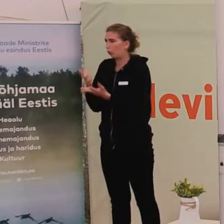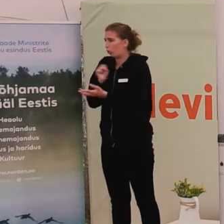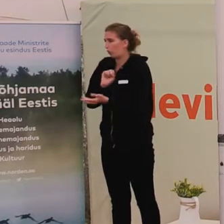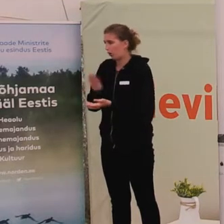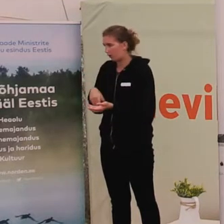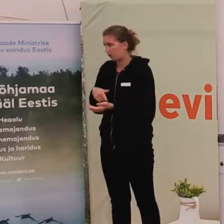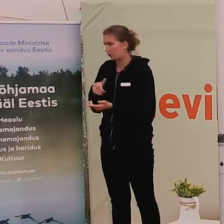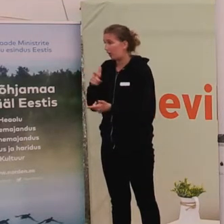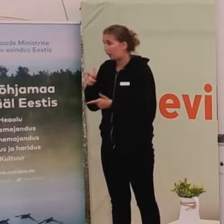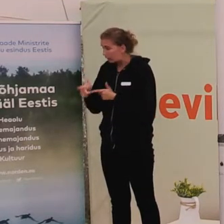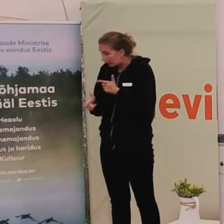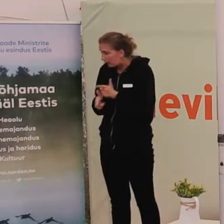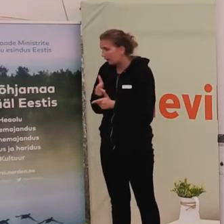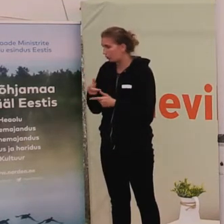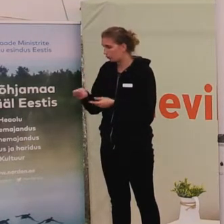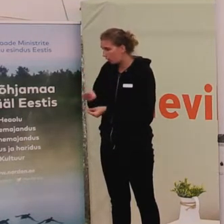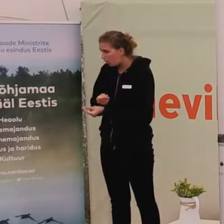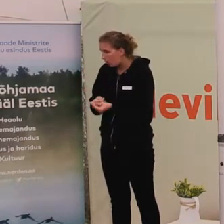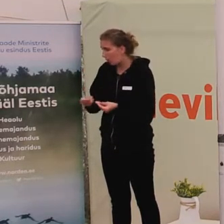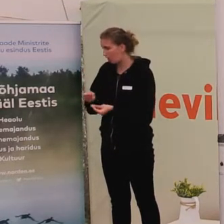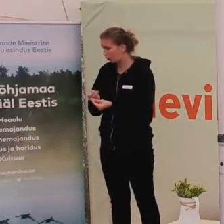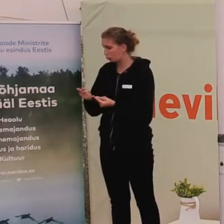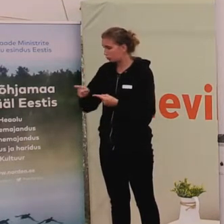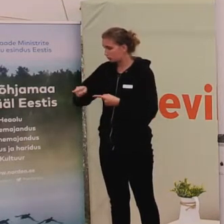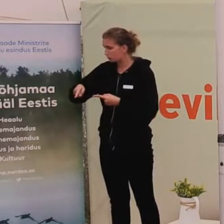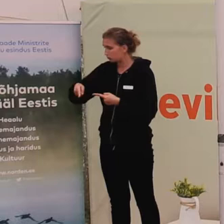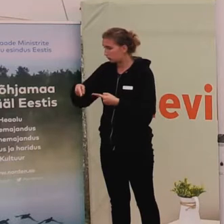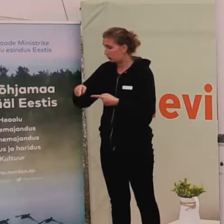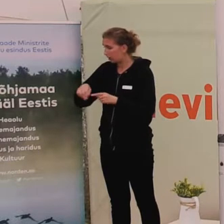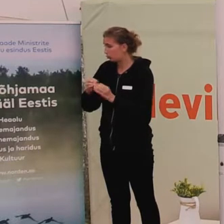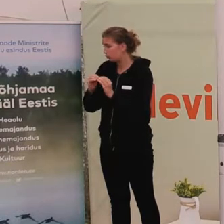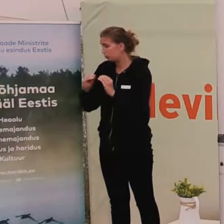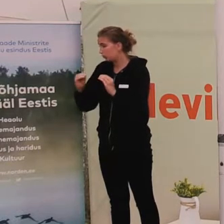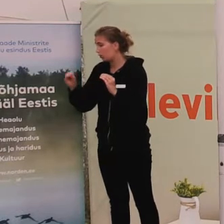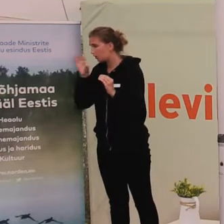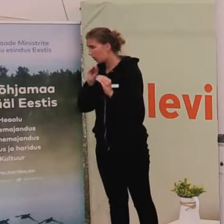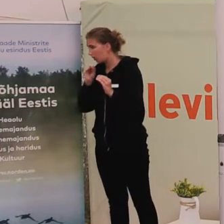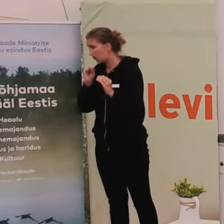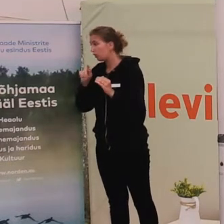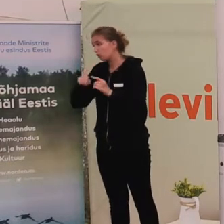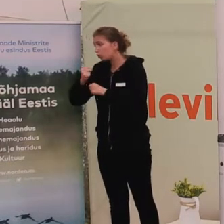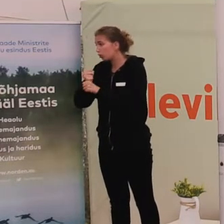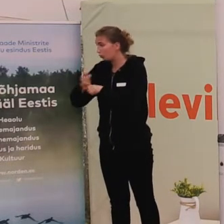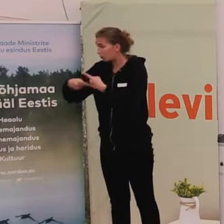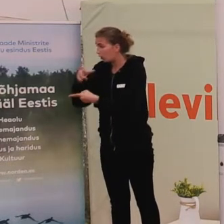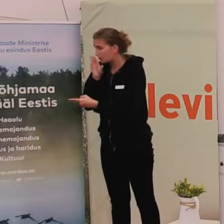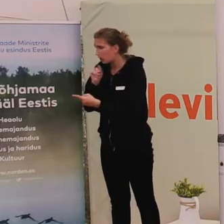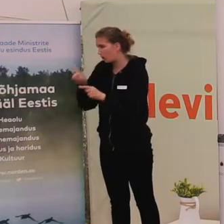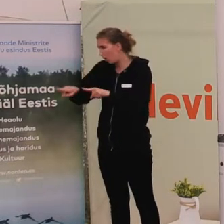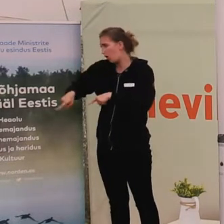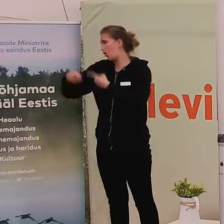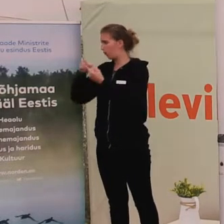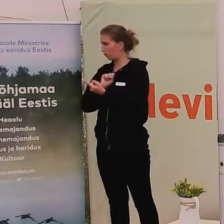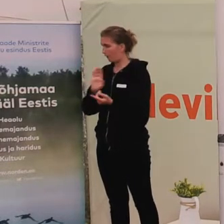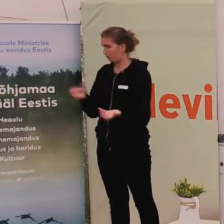can actually have an economy that is working without growth. We can have production and consumption which goes on at a steady state. It